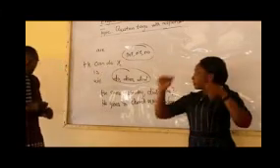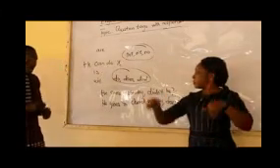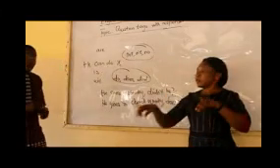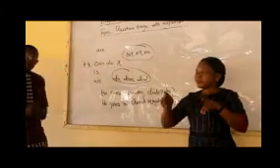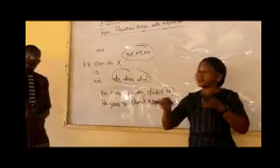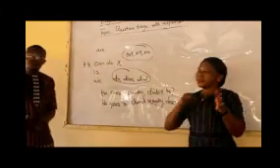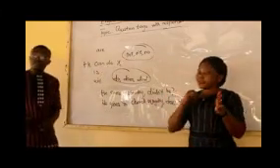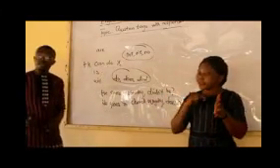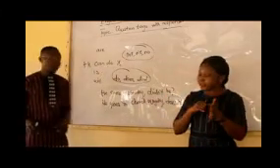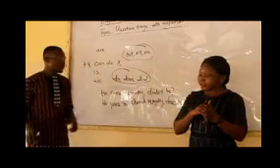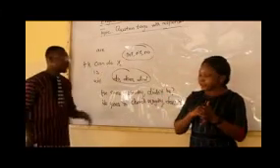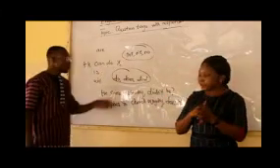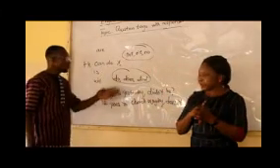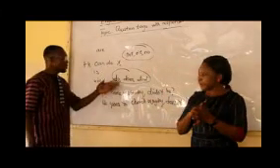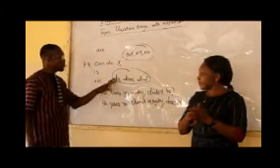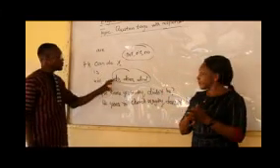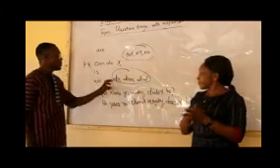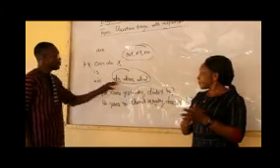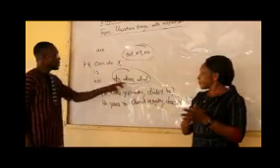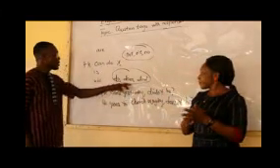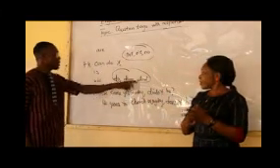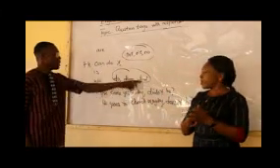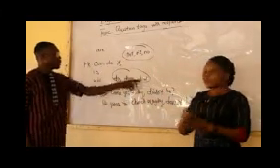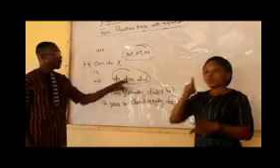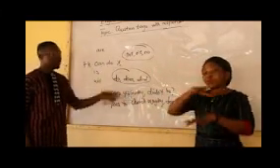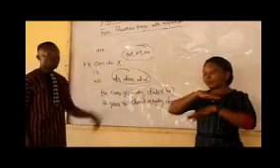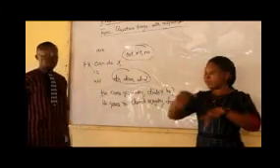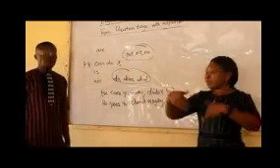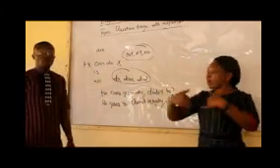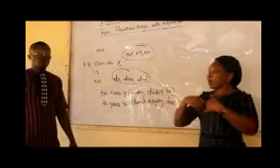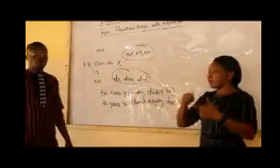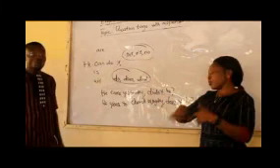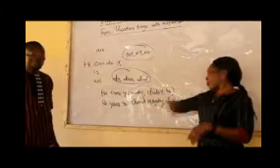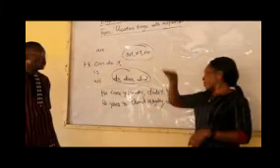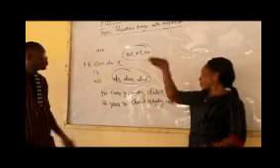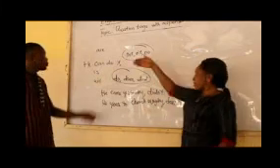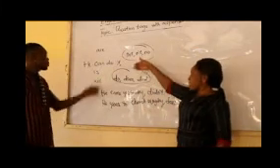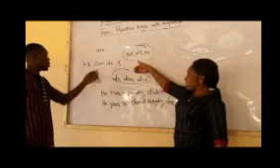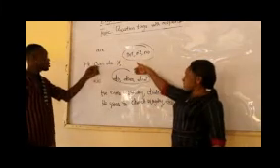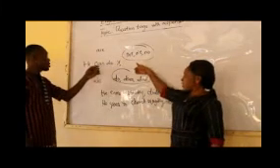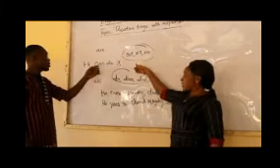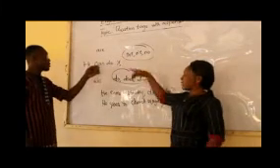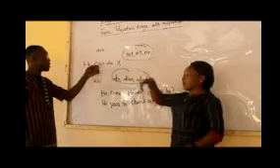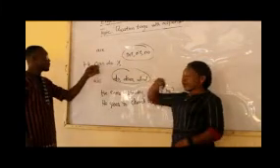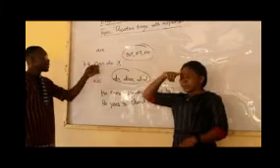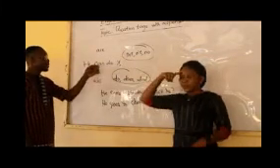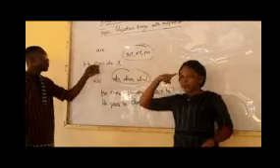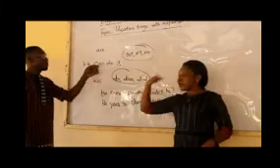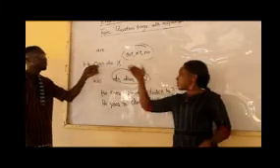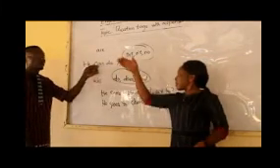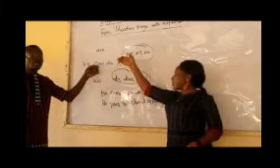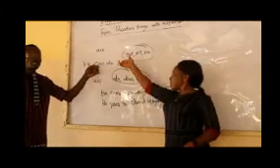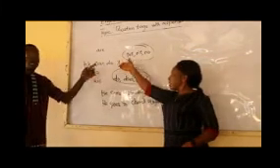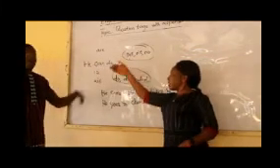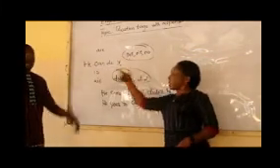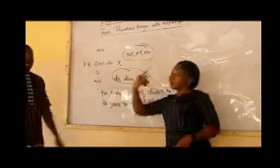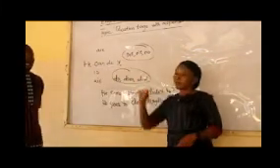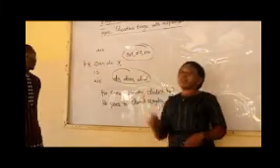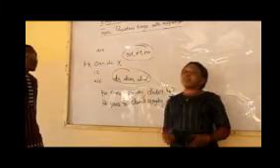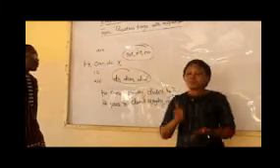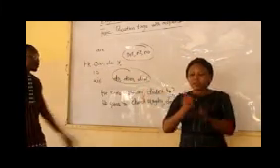you don't have any business with picking any of the verbs to do, because the auxiliary verb